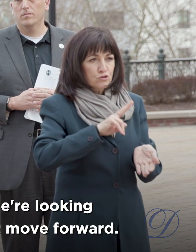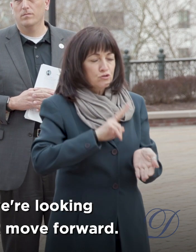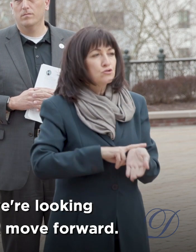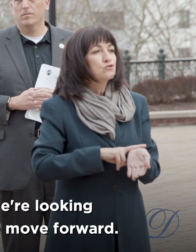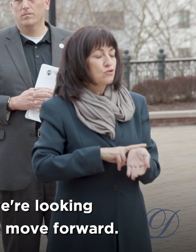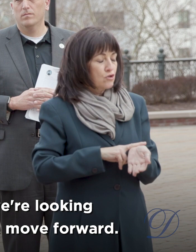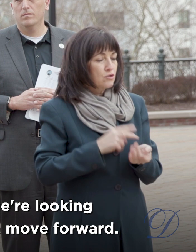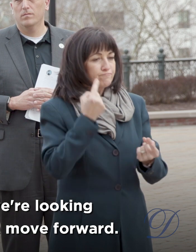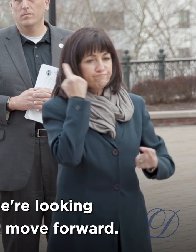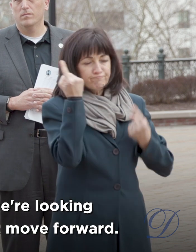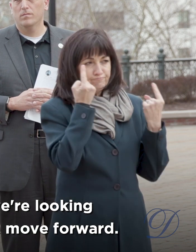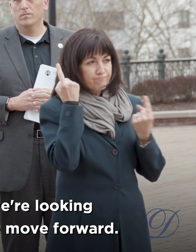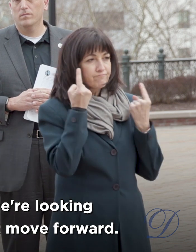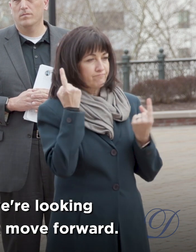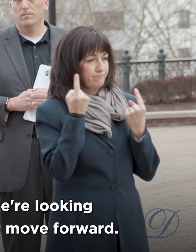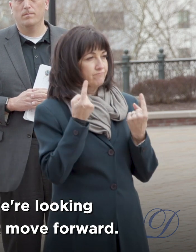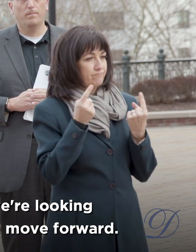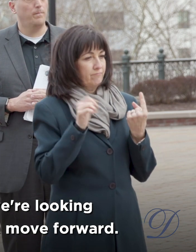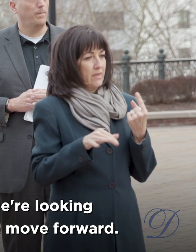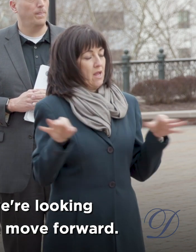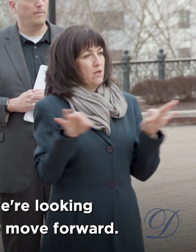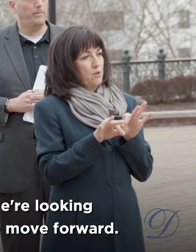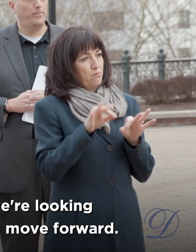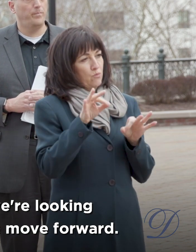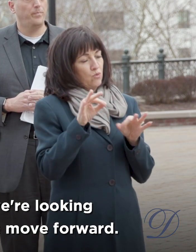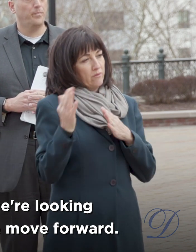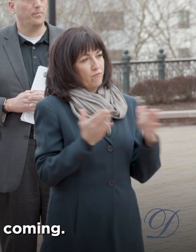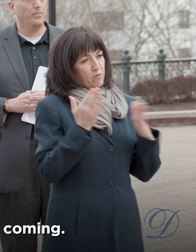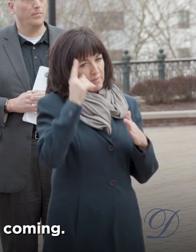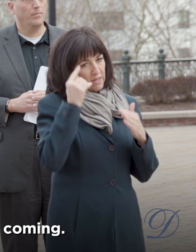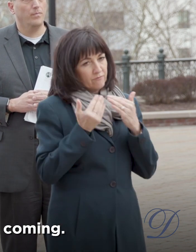at too, and an important thing as we move forward.